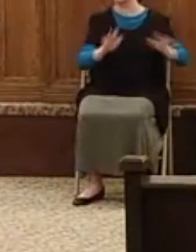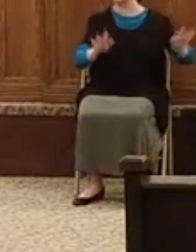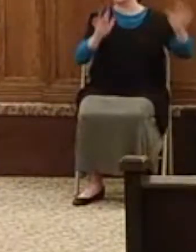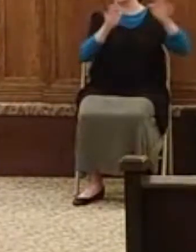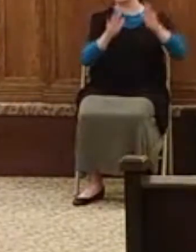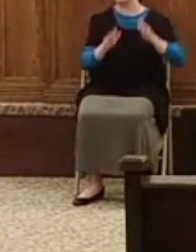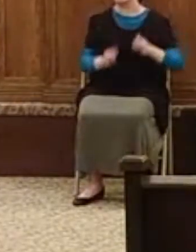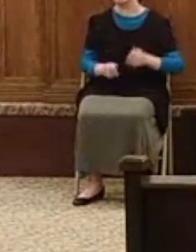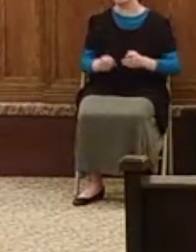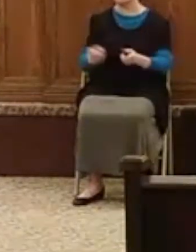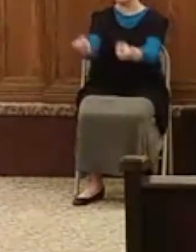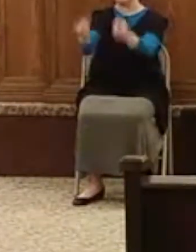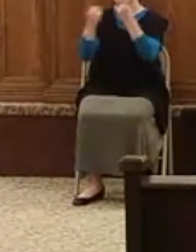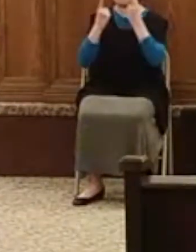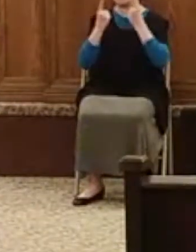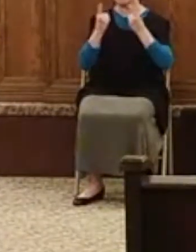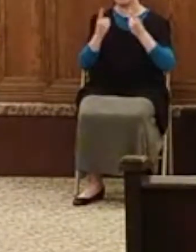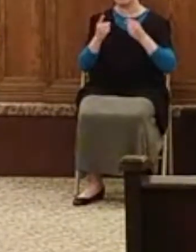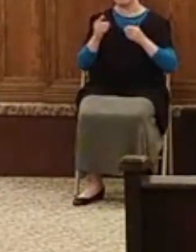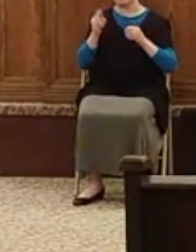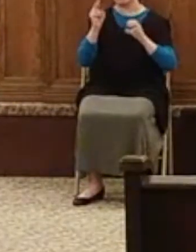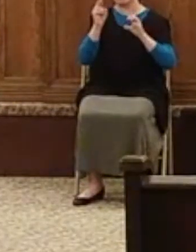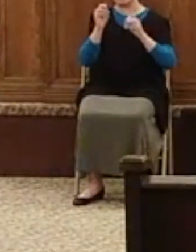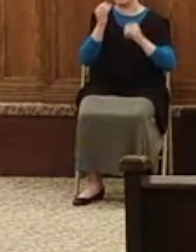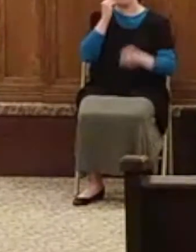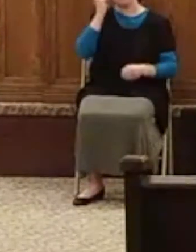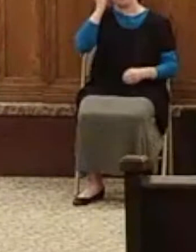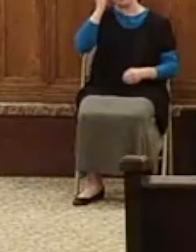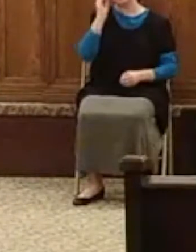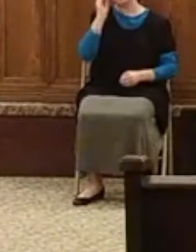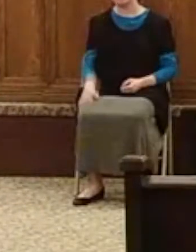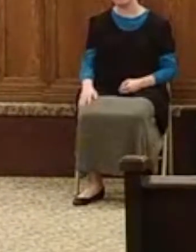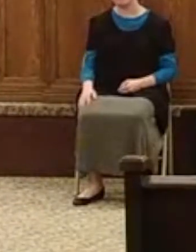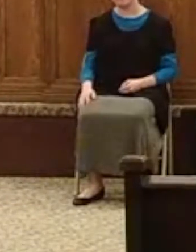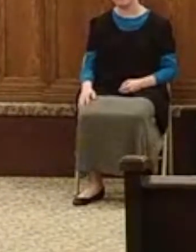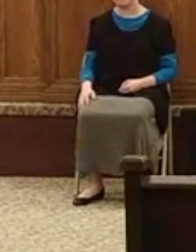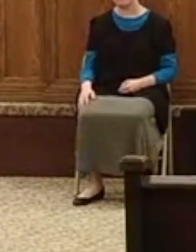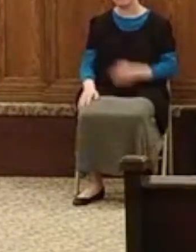And His mercy showed up for my lost